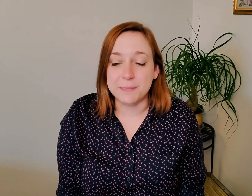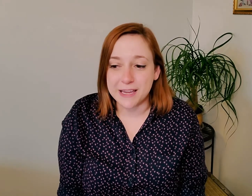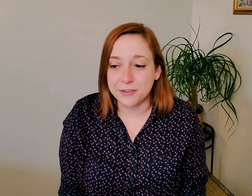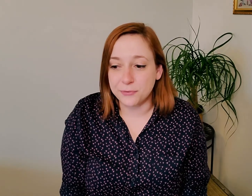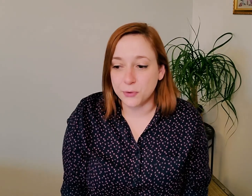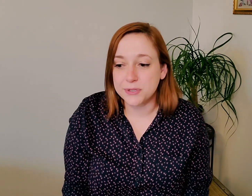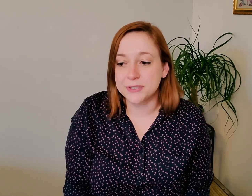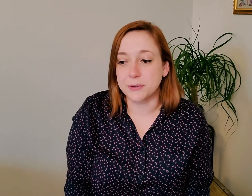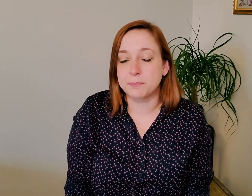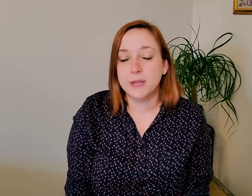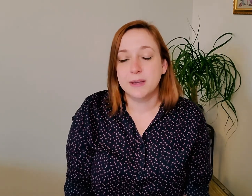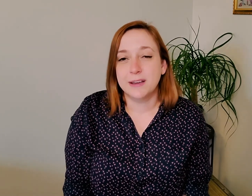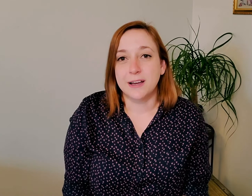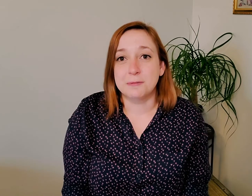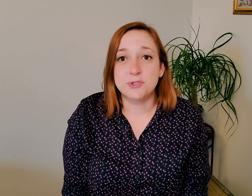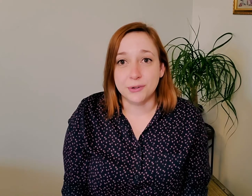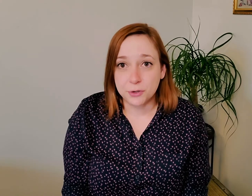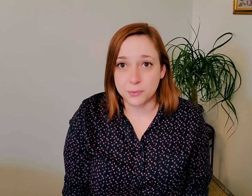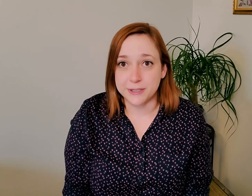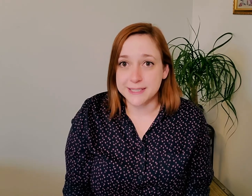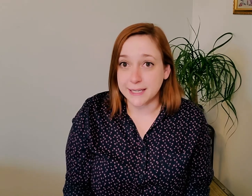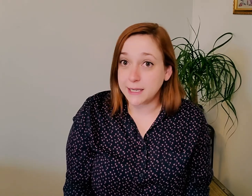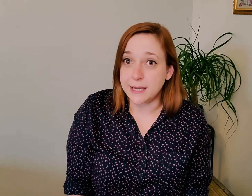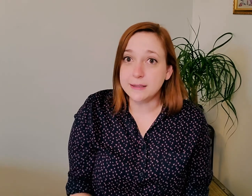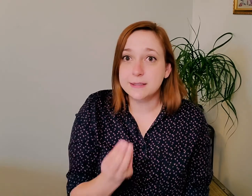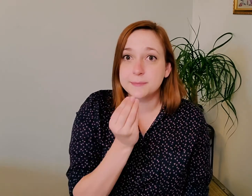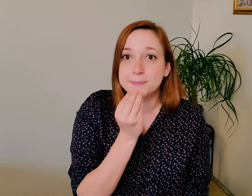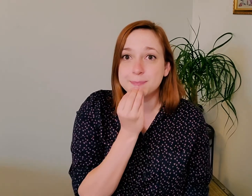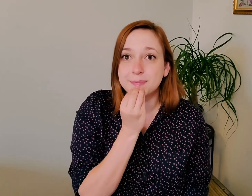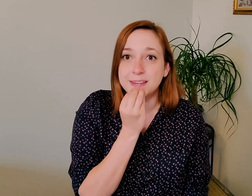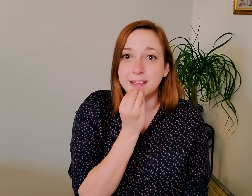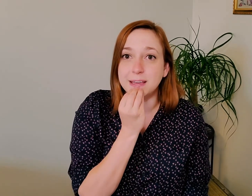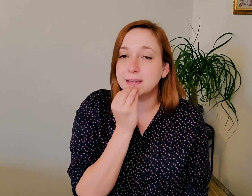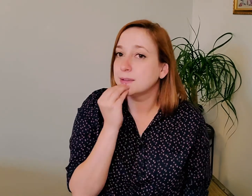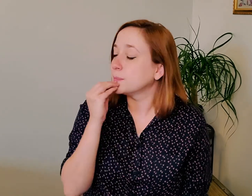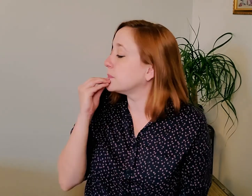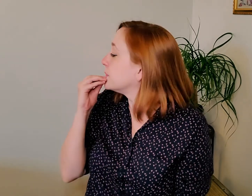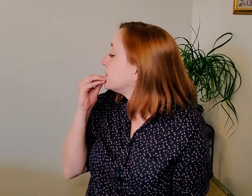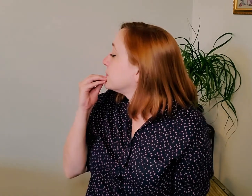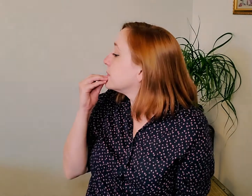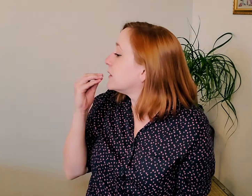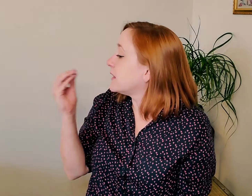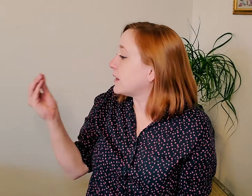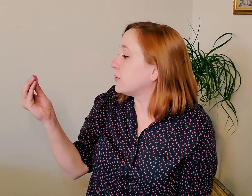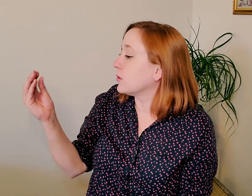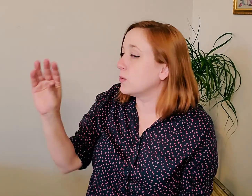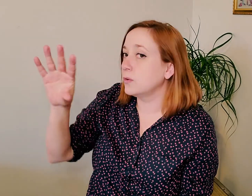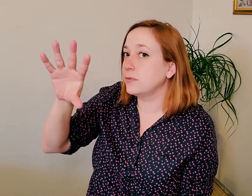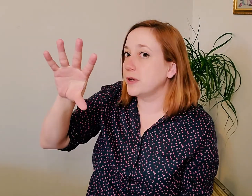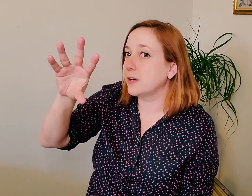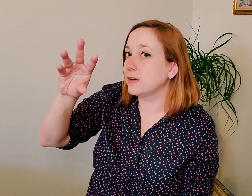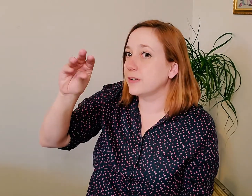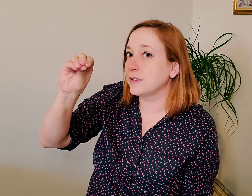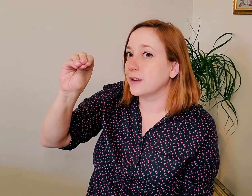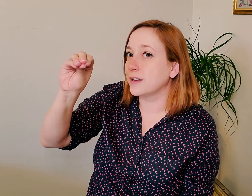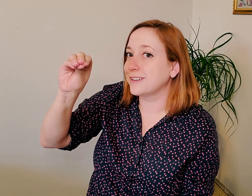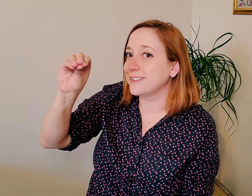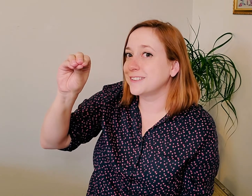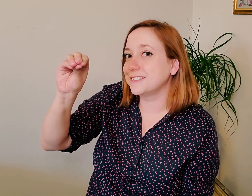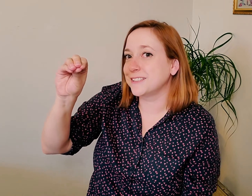the food. So general words like eat, eat, take your whole finger and